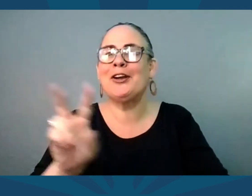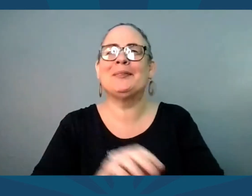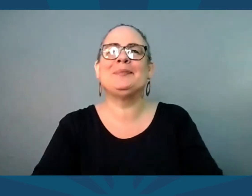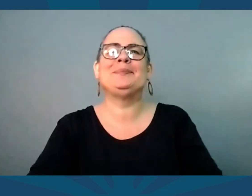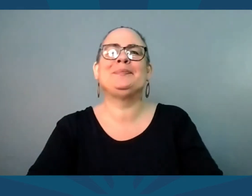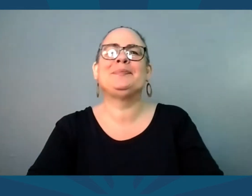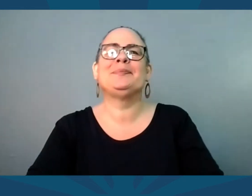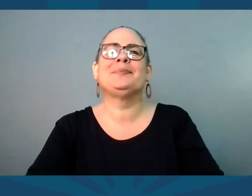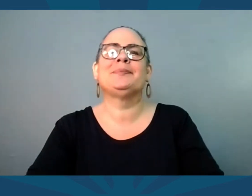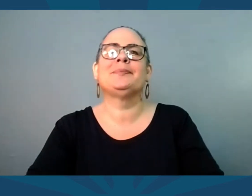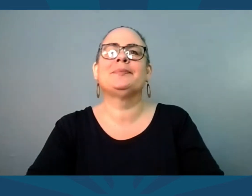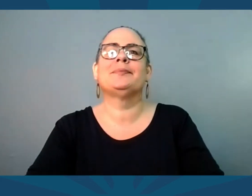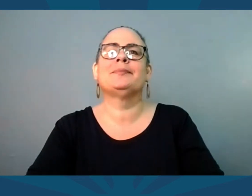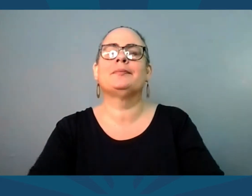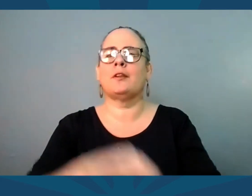November.